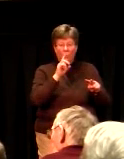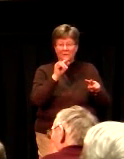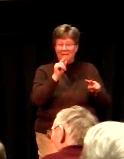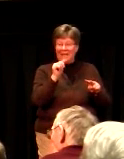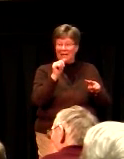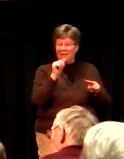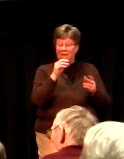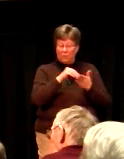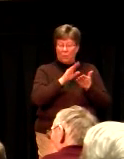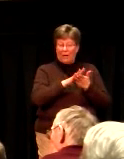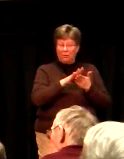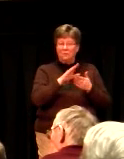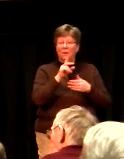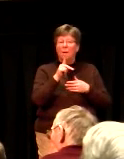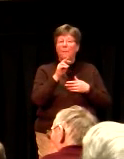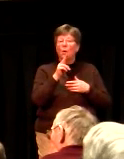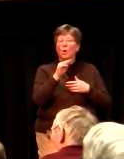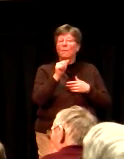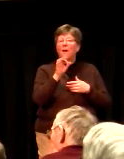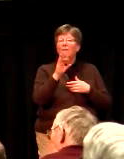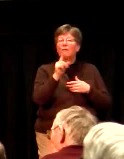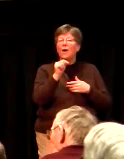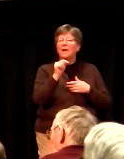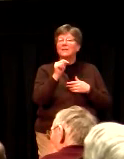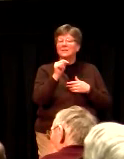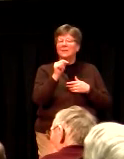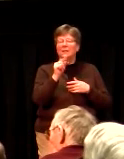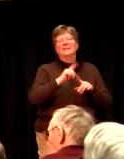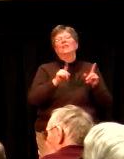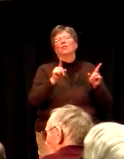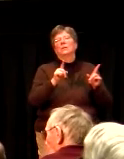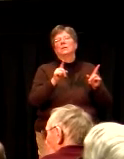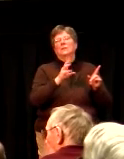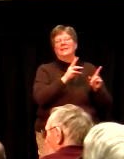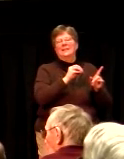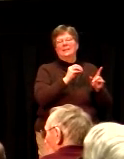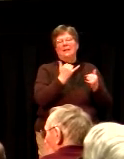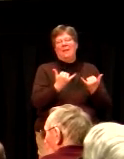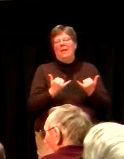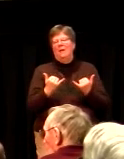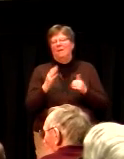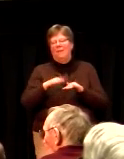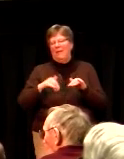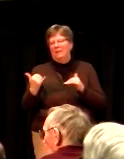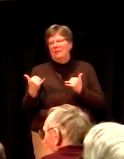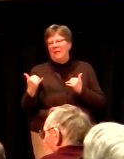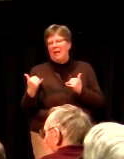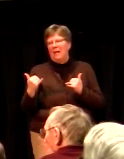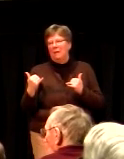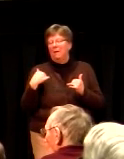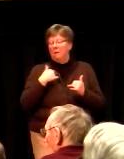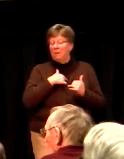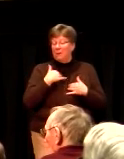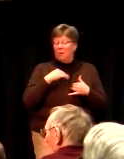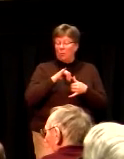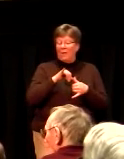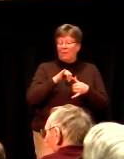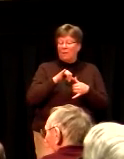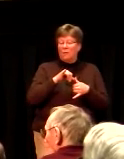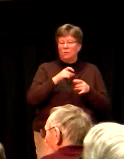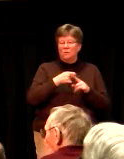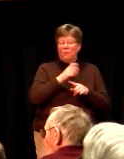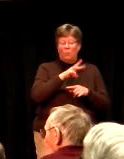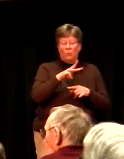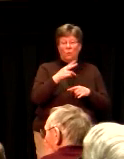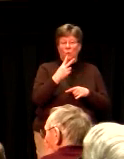the permafrost and the active layer dynamics were different in the 60s than they are today. And we have measurements from World